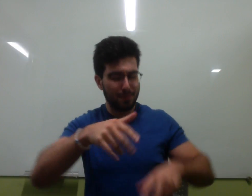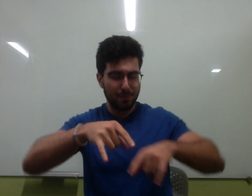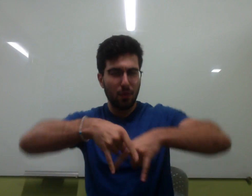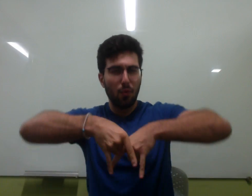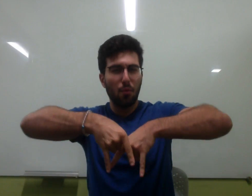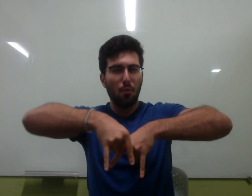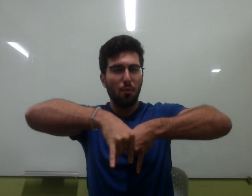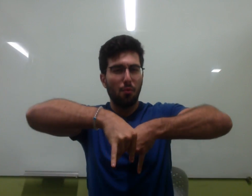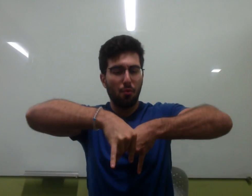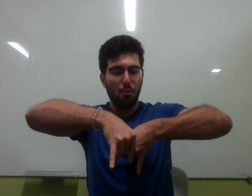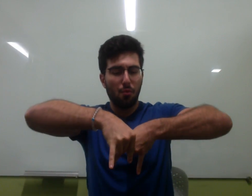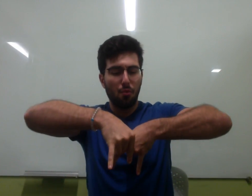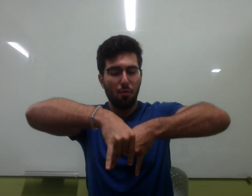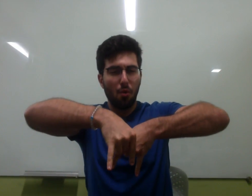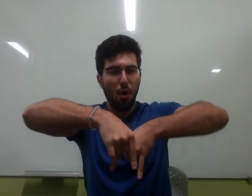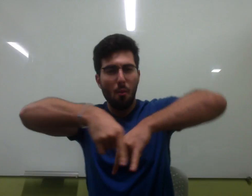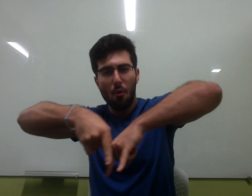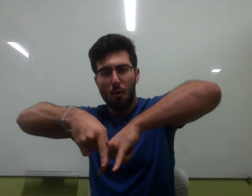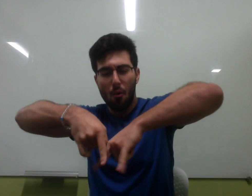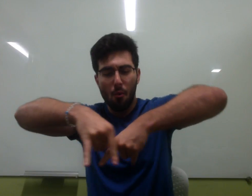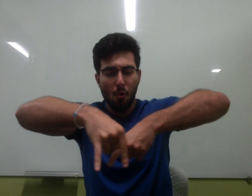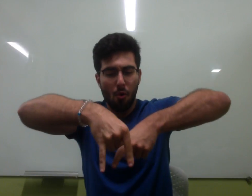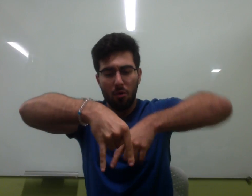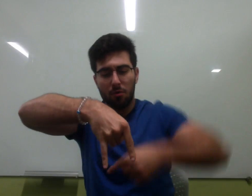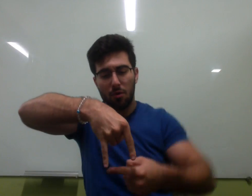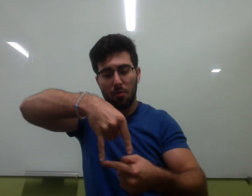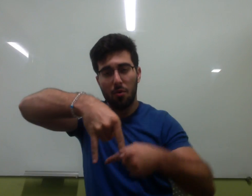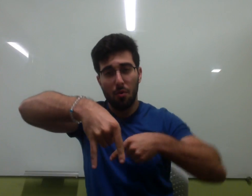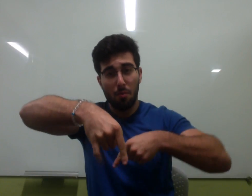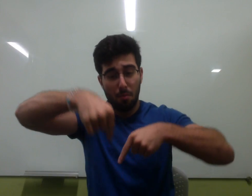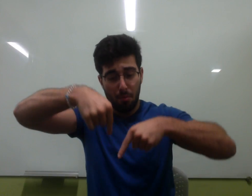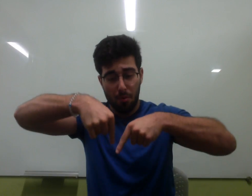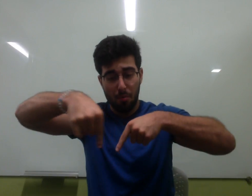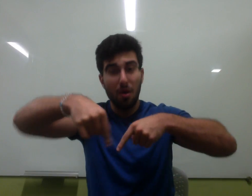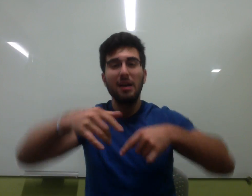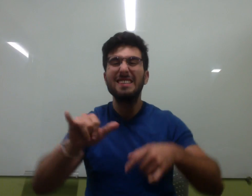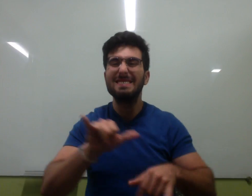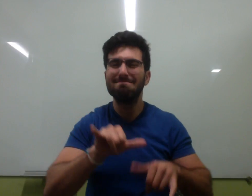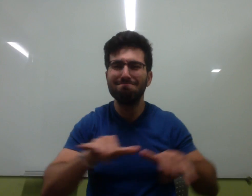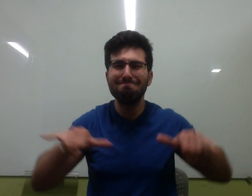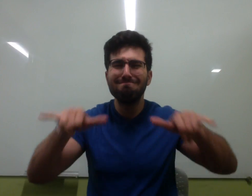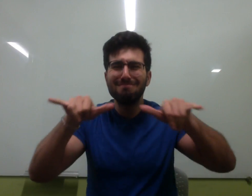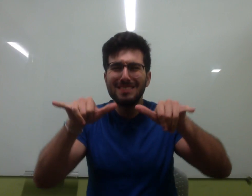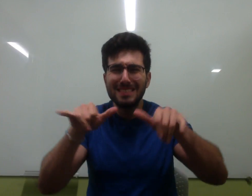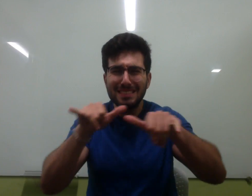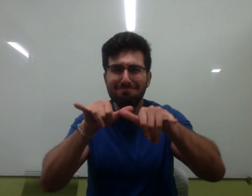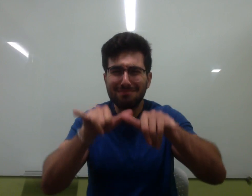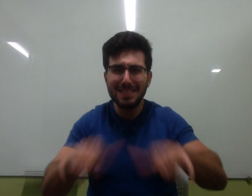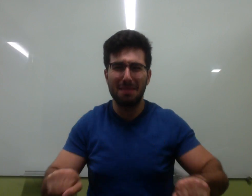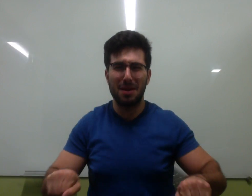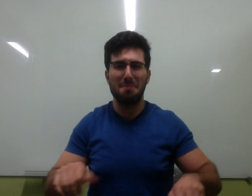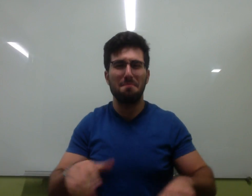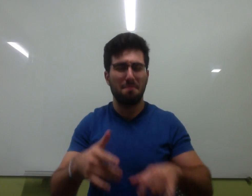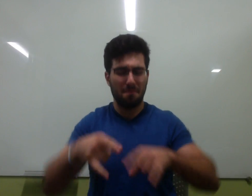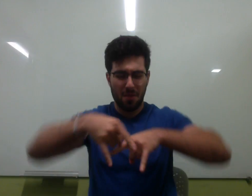slower speed, they're moving like right side legs, left side legs. Right side legs, left side legs. Oh, really? So it's not